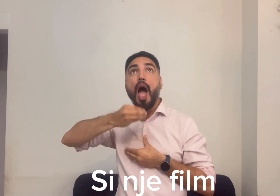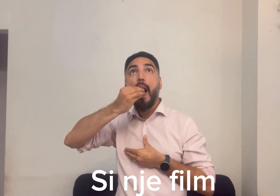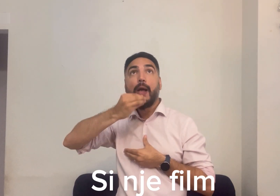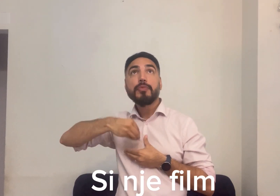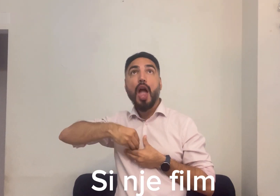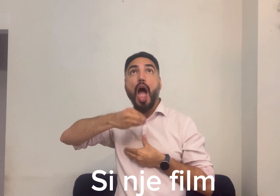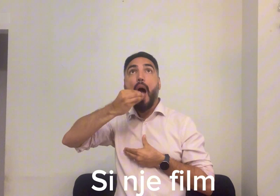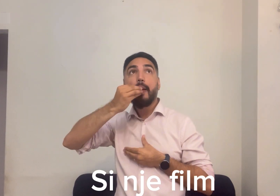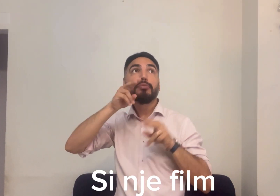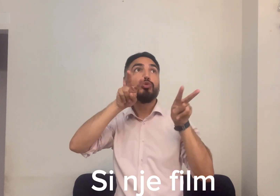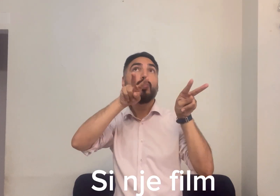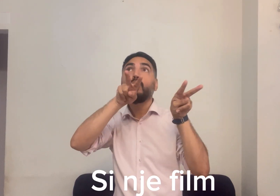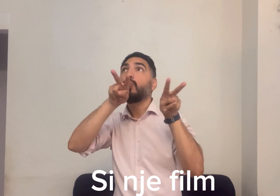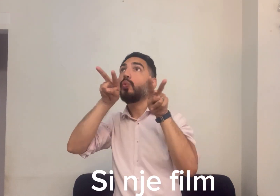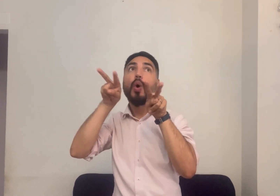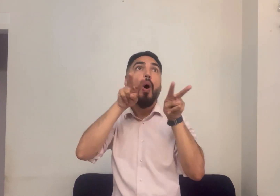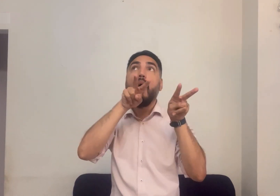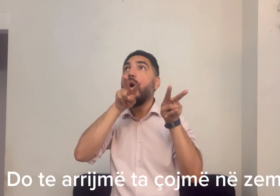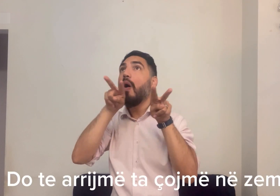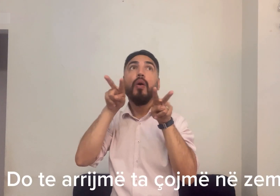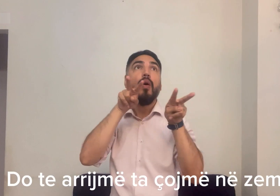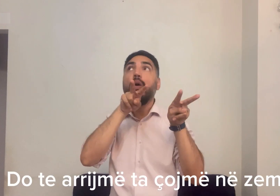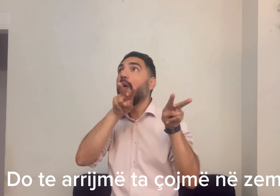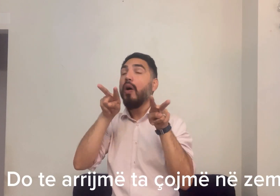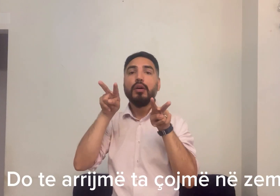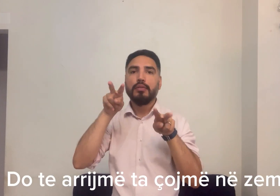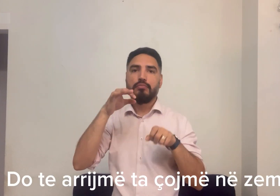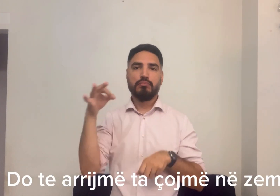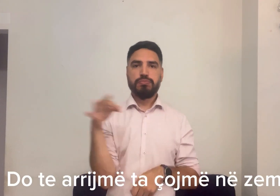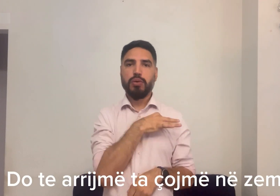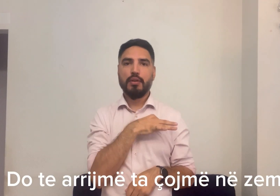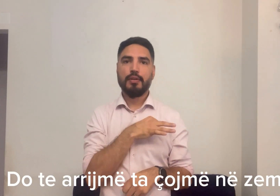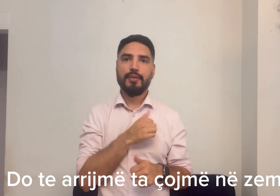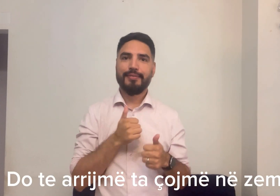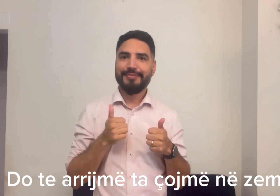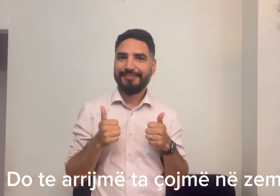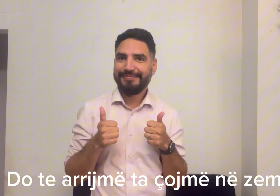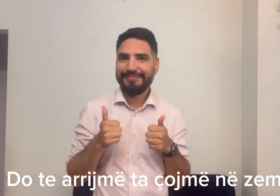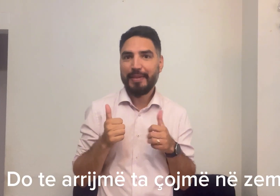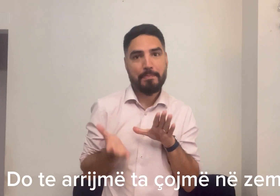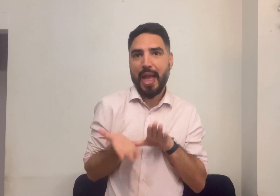popcorns. That way, it becomes easier to reach the viewer's heart.